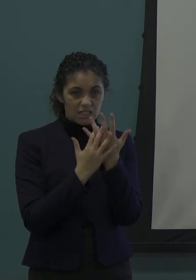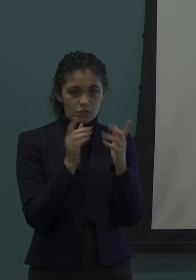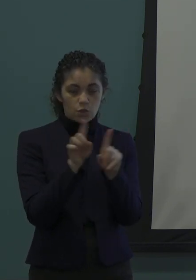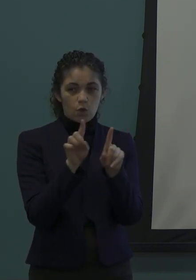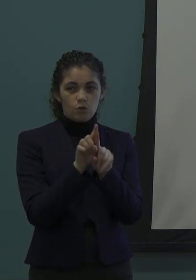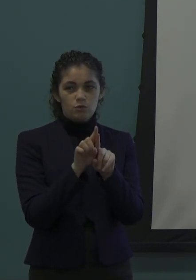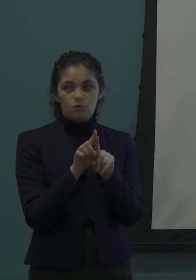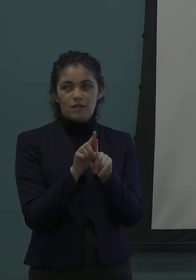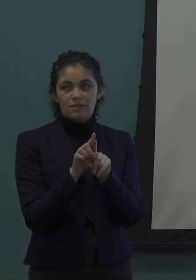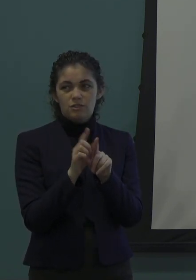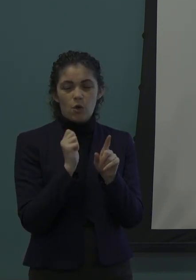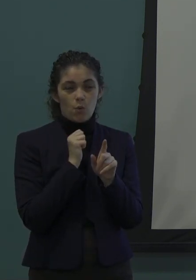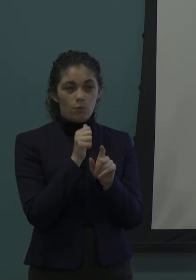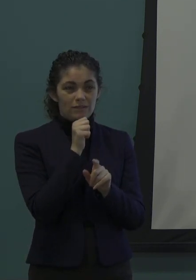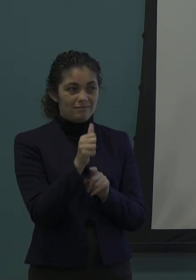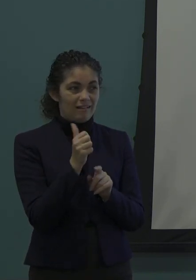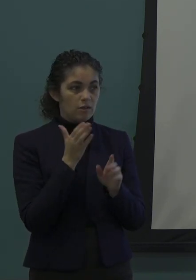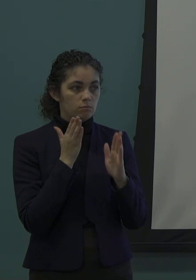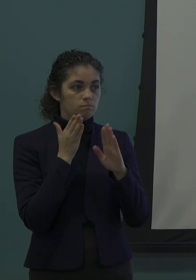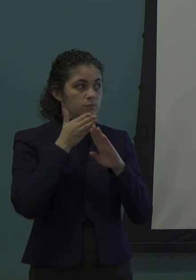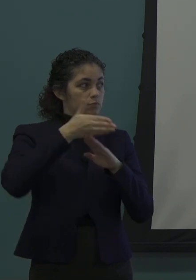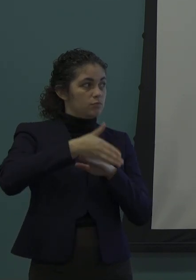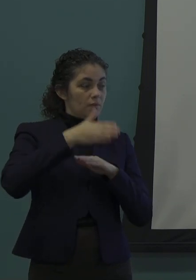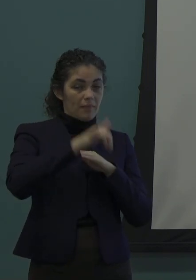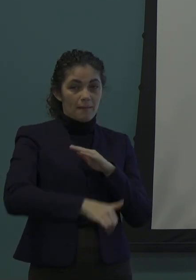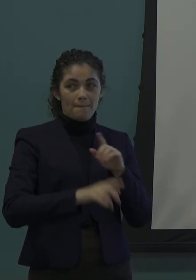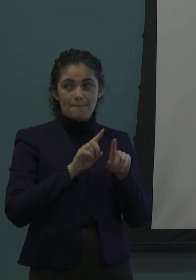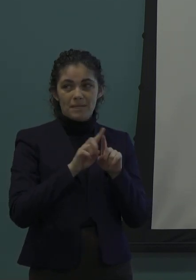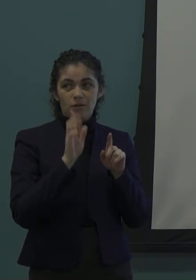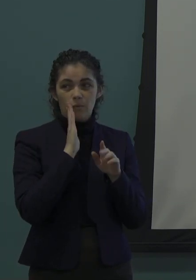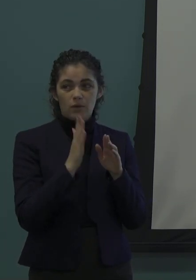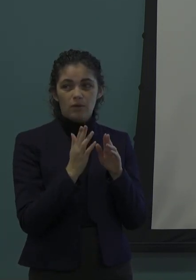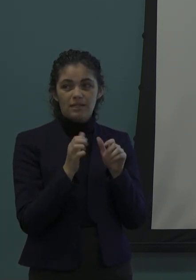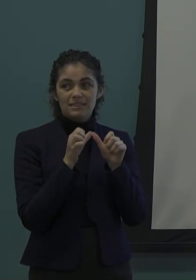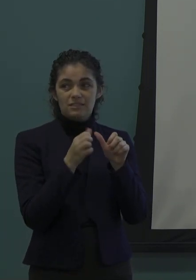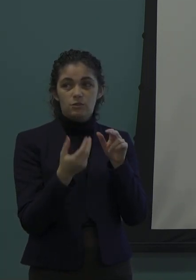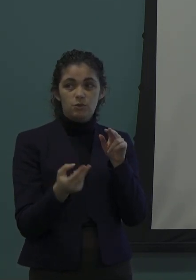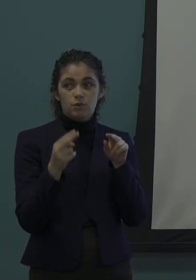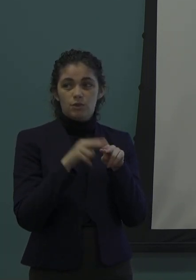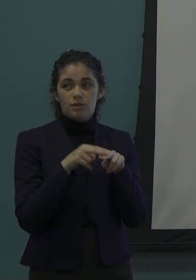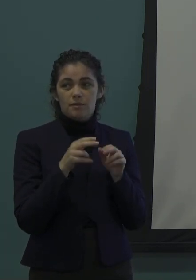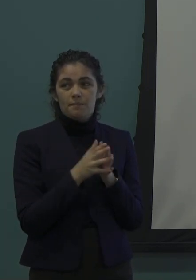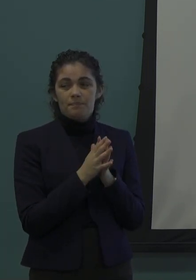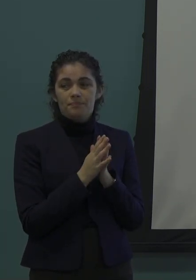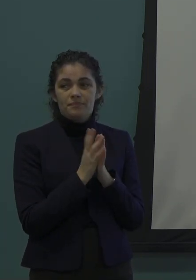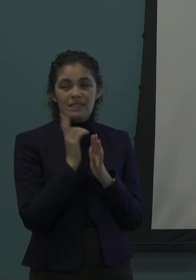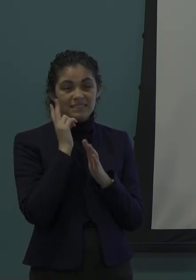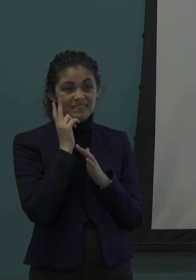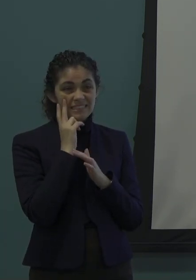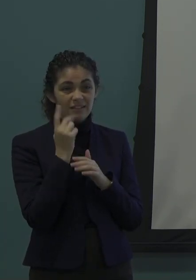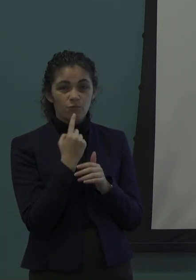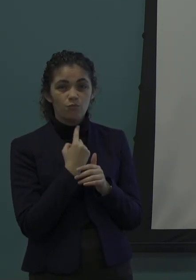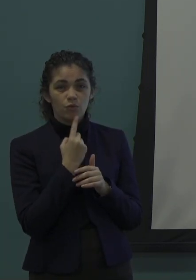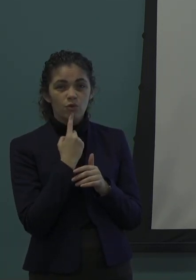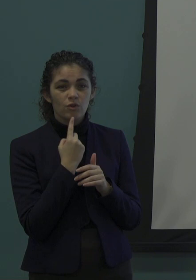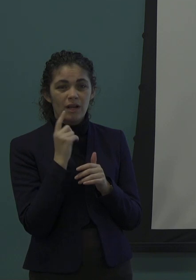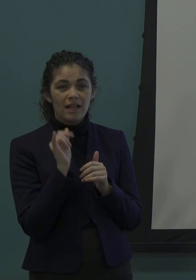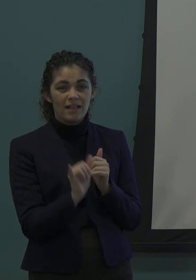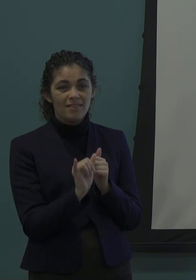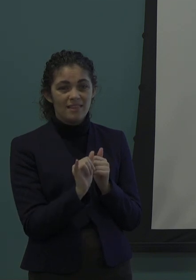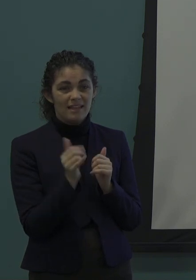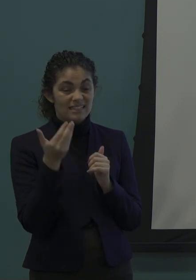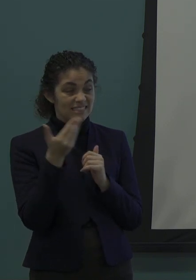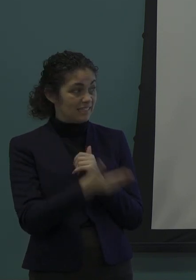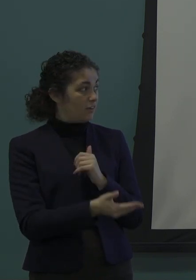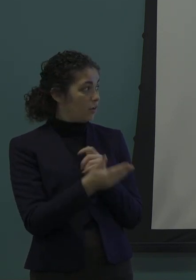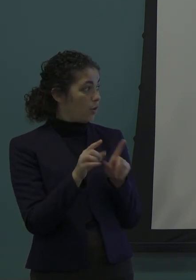things that are going to help us get on the other side of this curve, but this curve is going to continue to go up. You'll see in red, the specimens